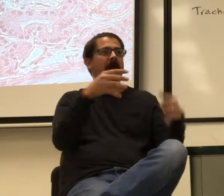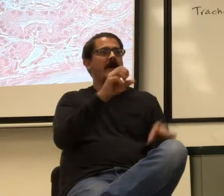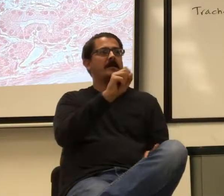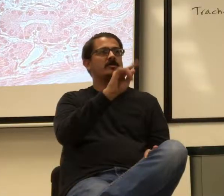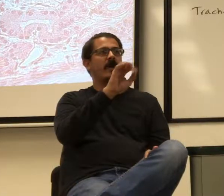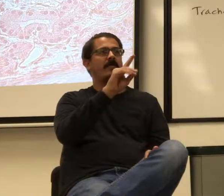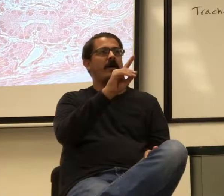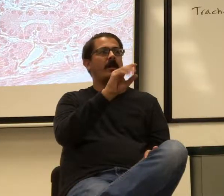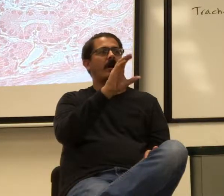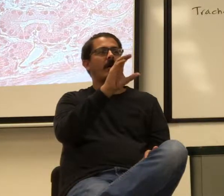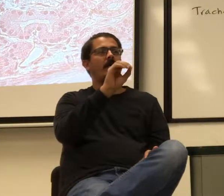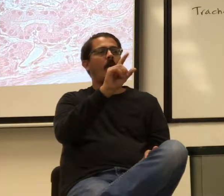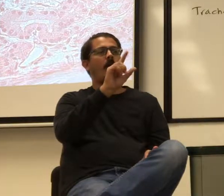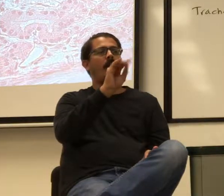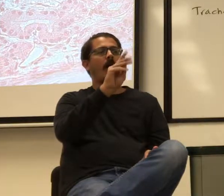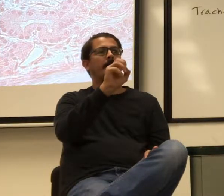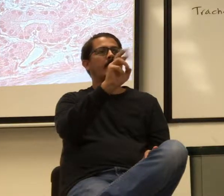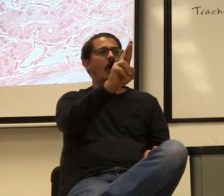columnar,